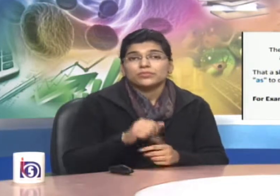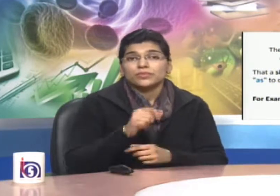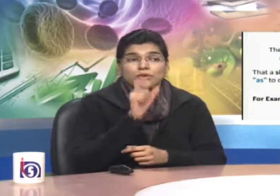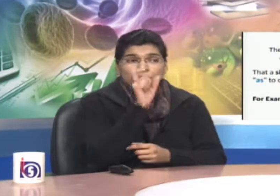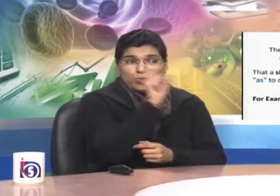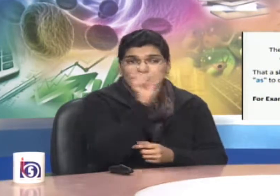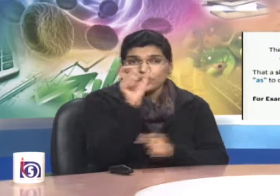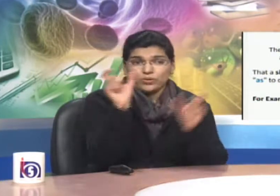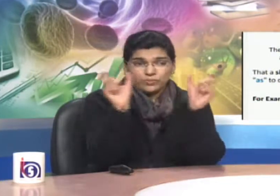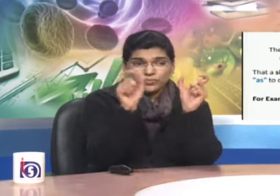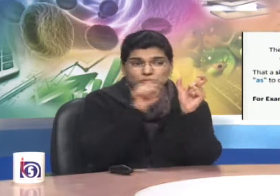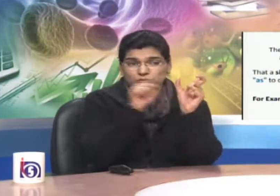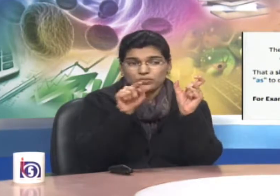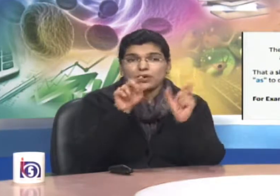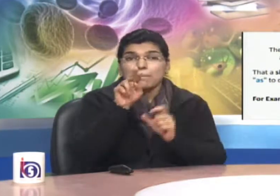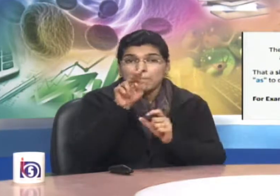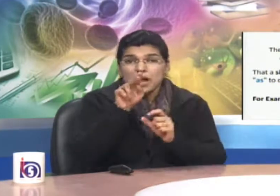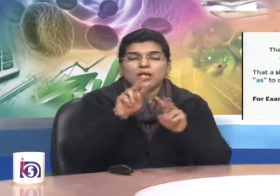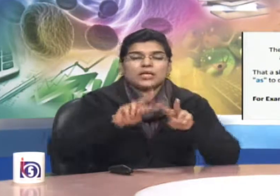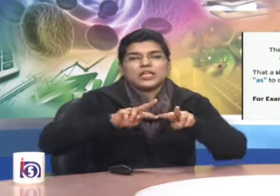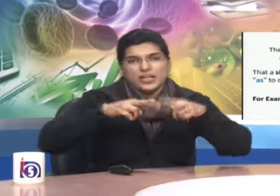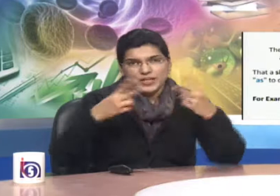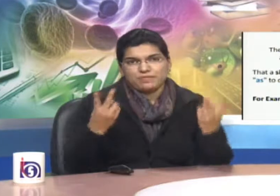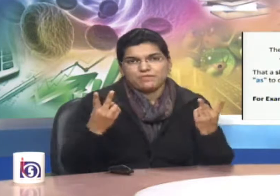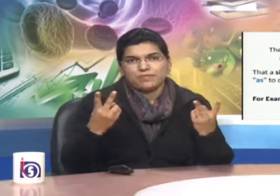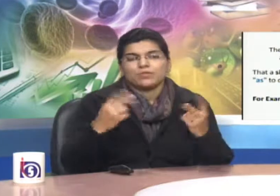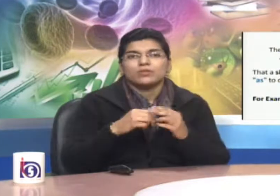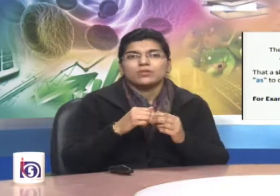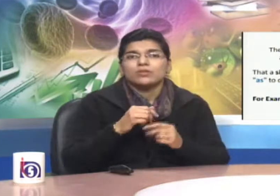The main difference between a simile and a metaphor.